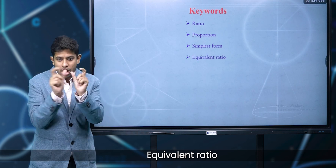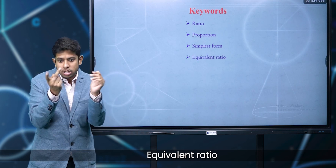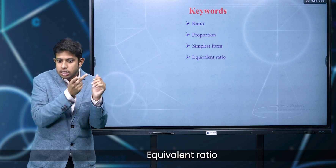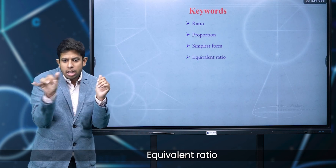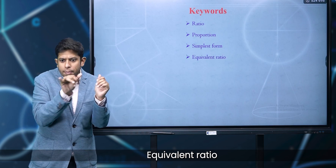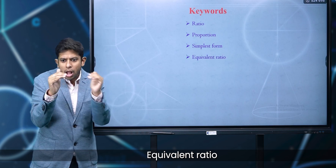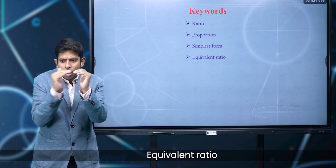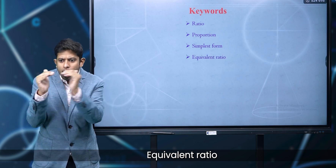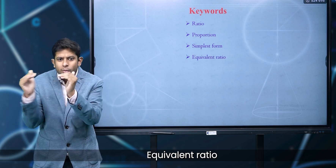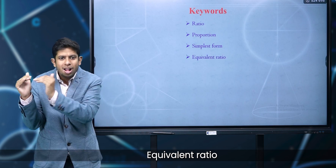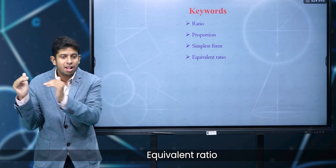equivalent ratio,